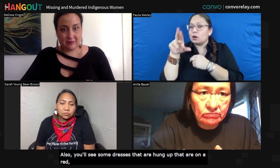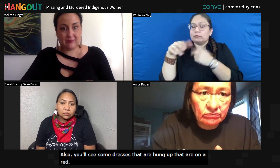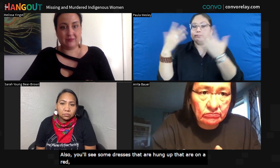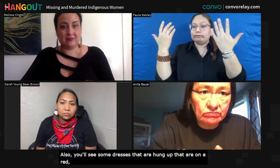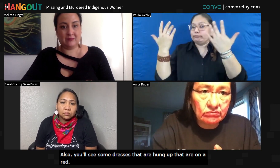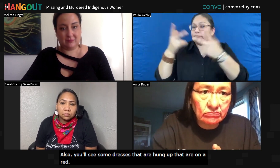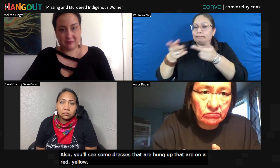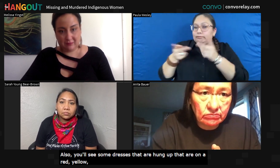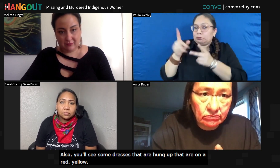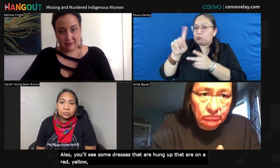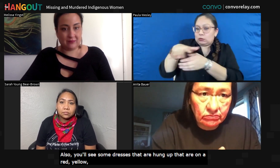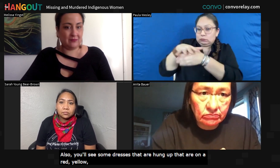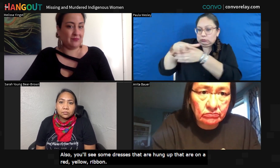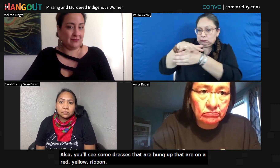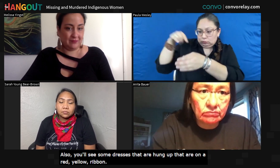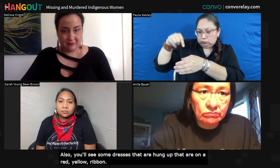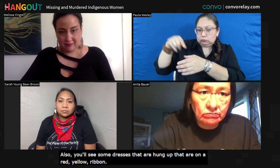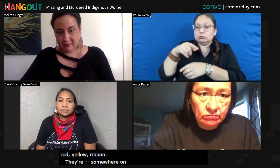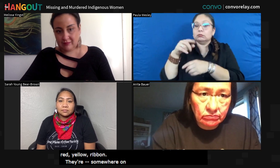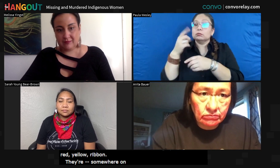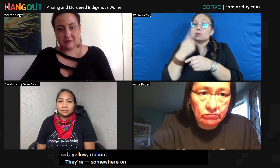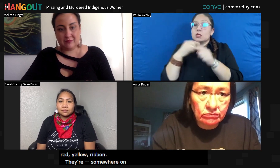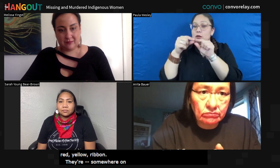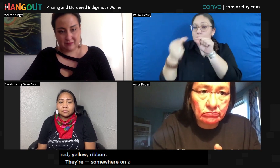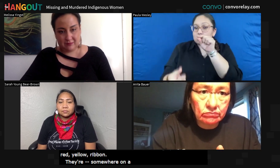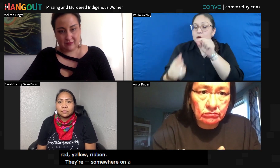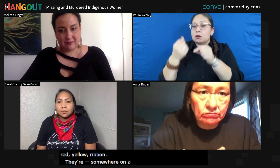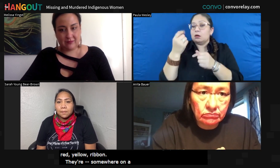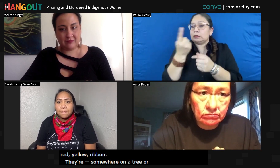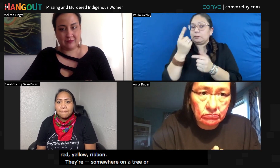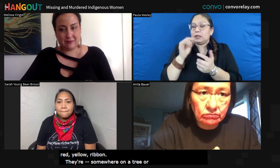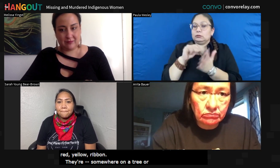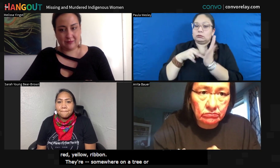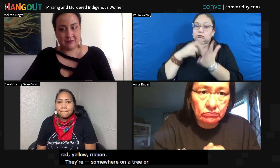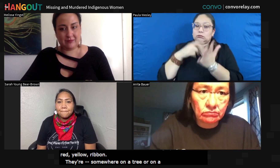tree or on a highway or somewhere local. That red ribbon